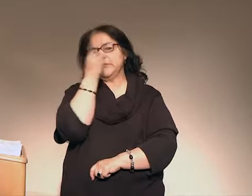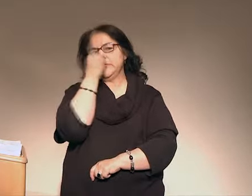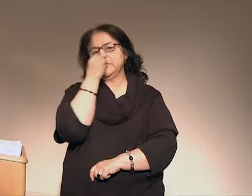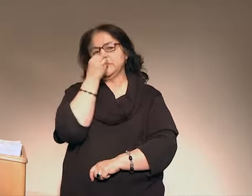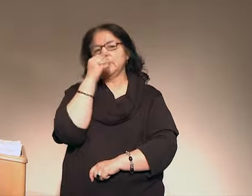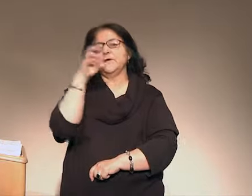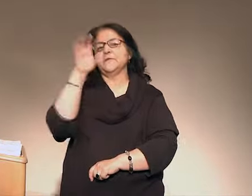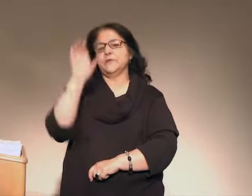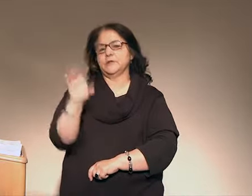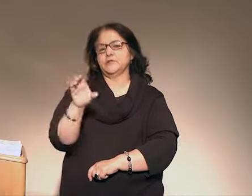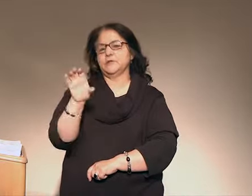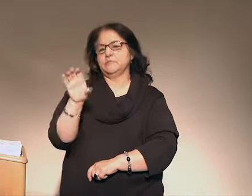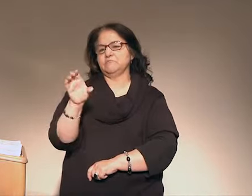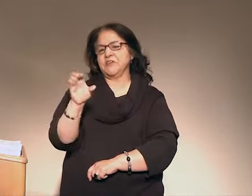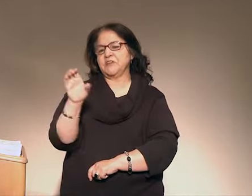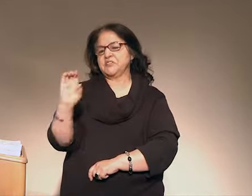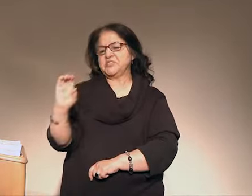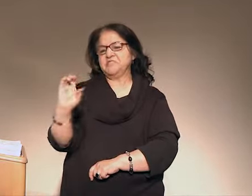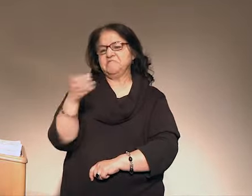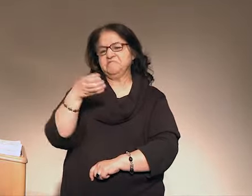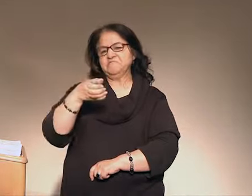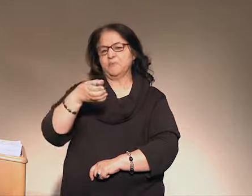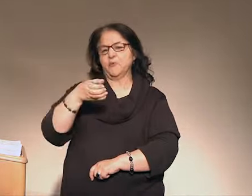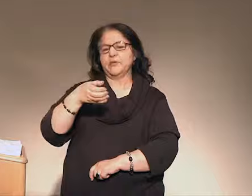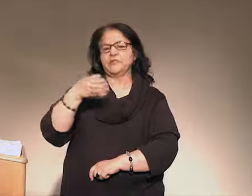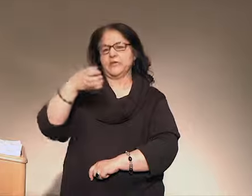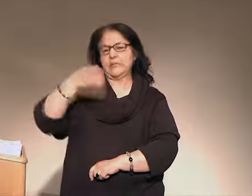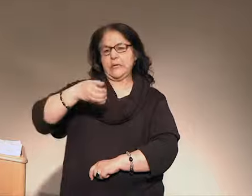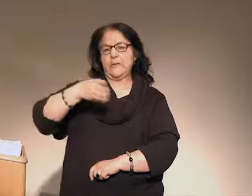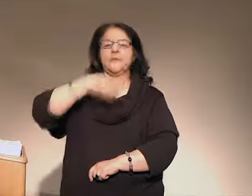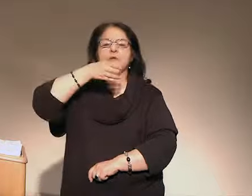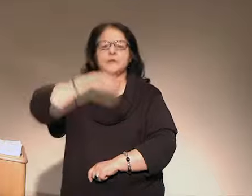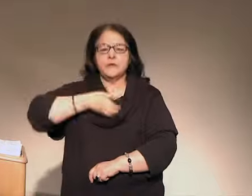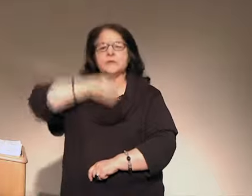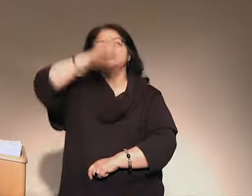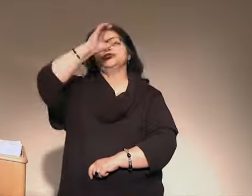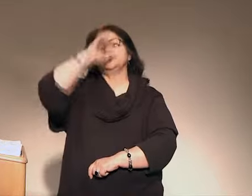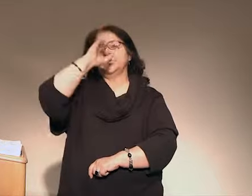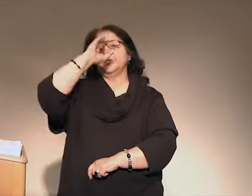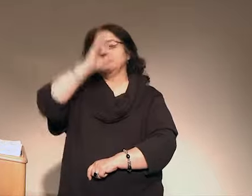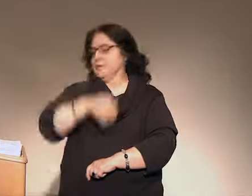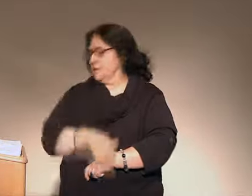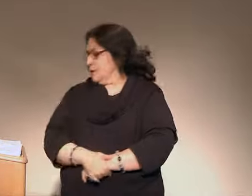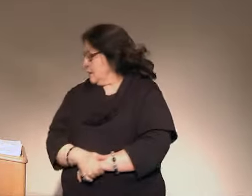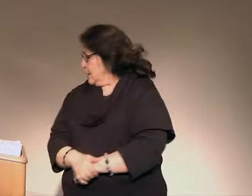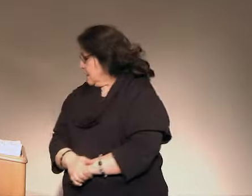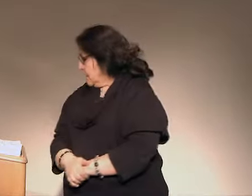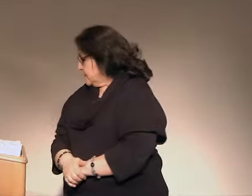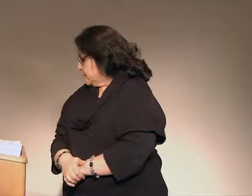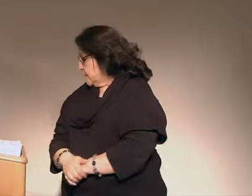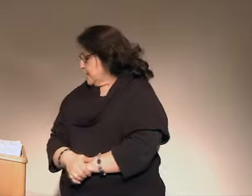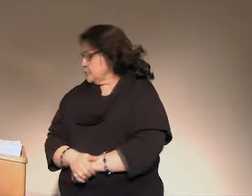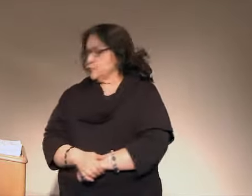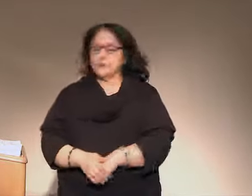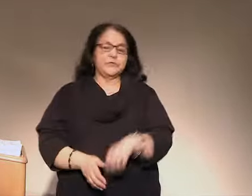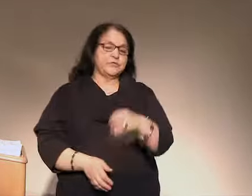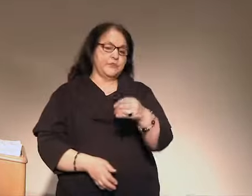eat. The next one, kind of a C formation, like a cup, and this is drink. And then the last row is